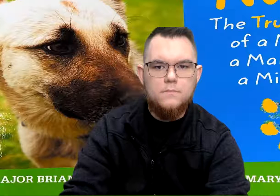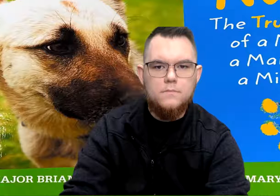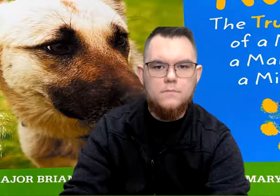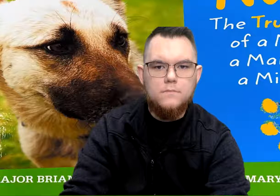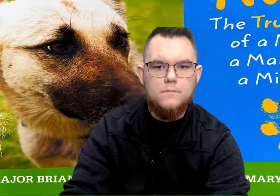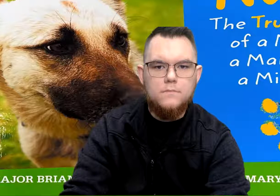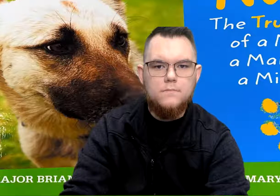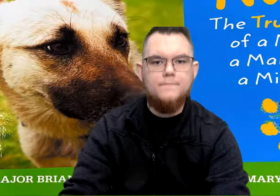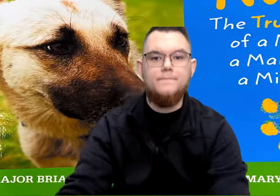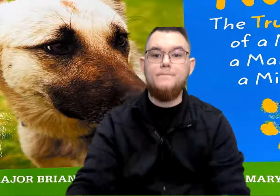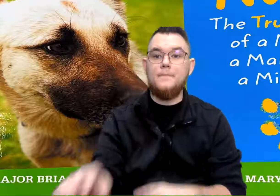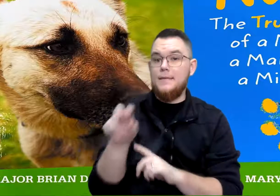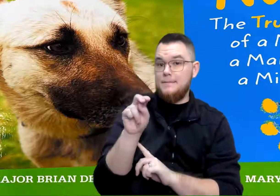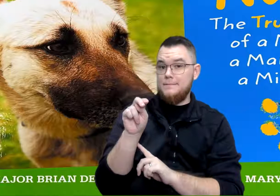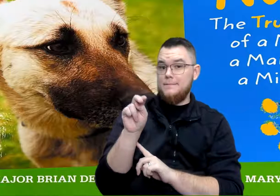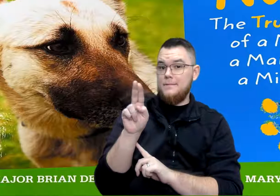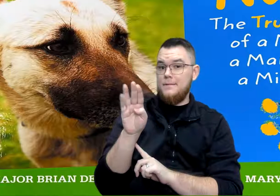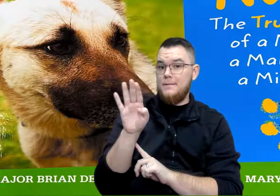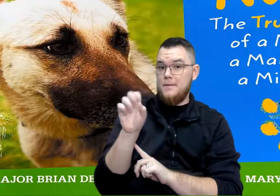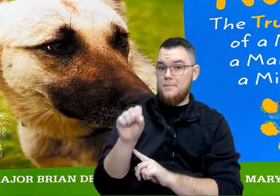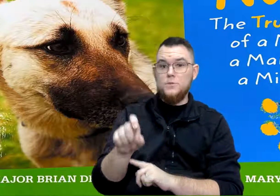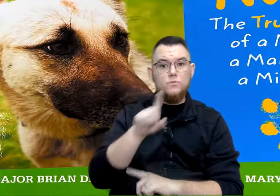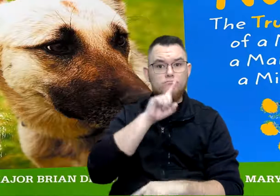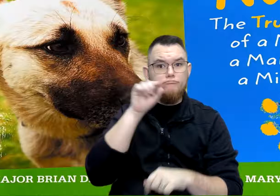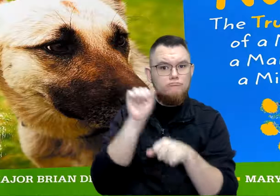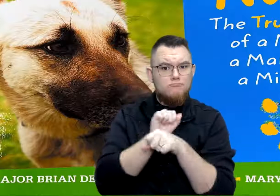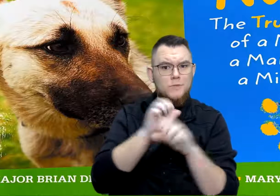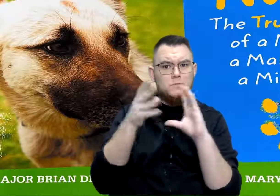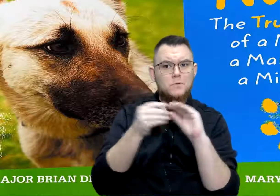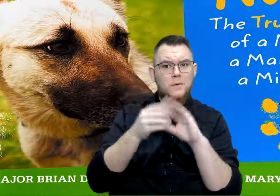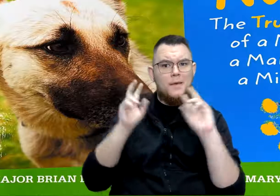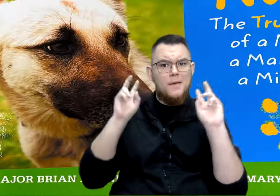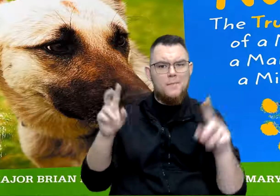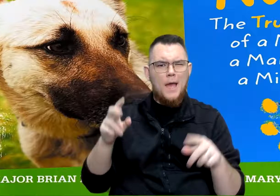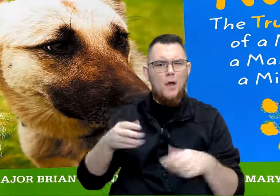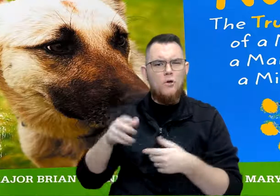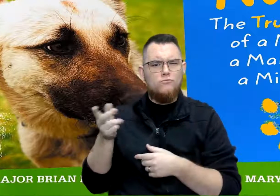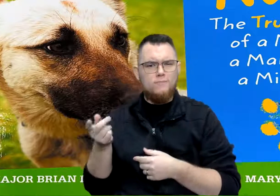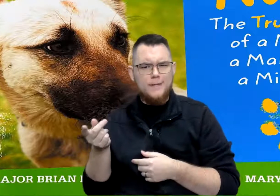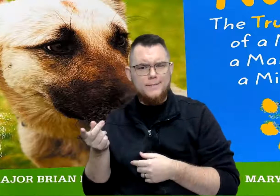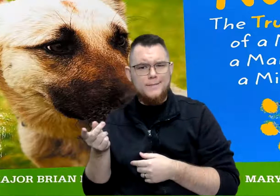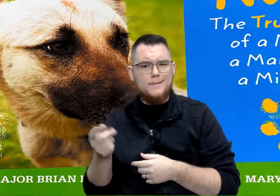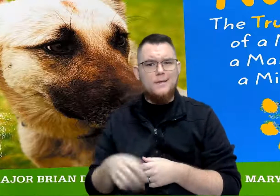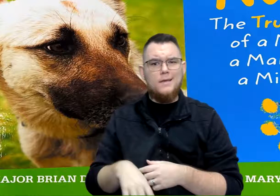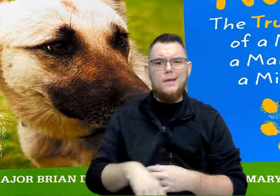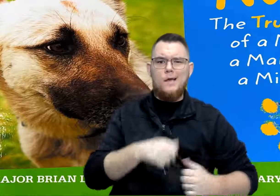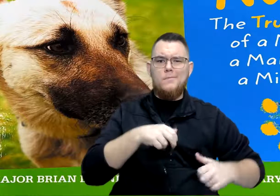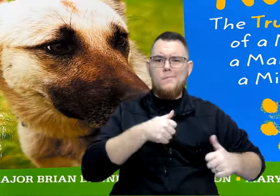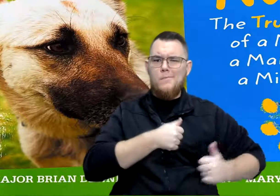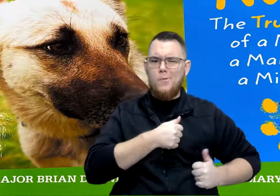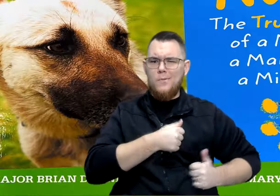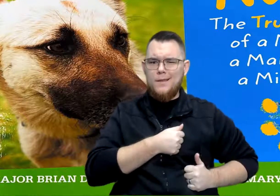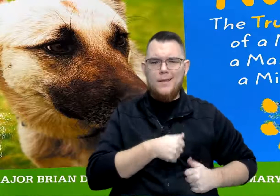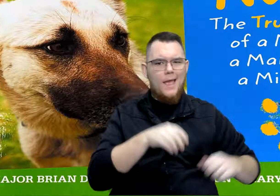Nubs, the true story of a mutt, a marine, and a miracle,